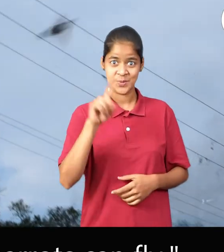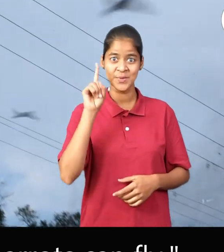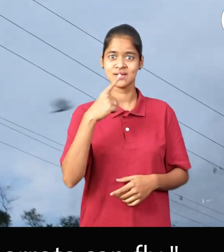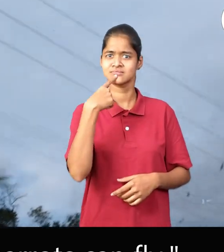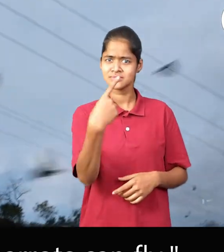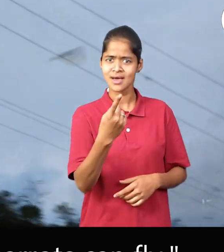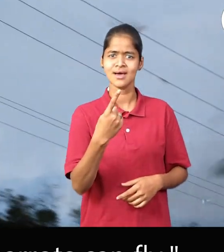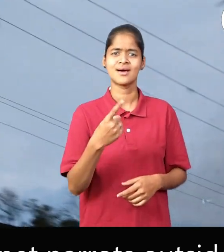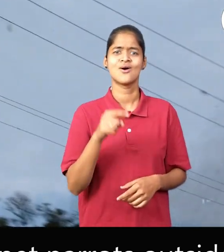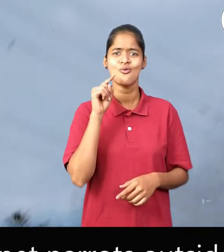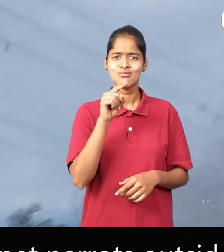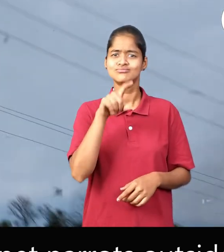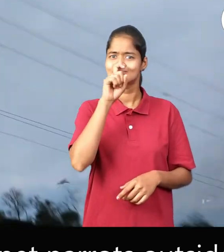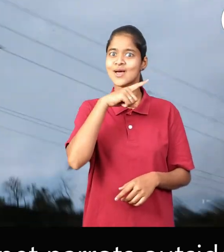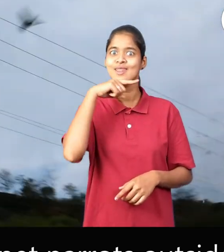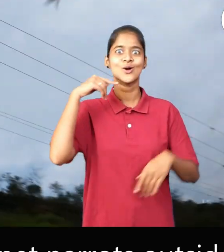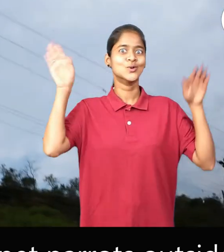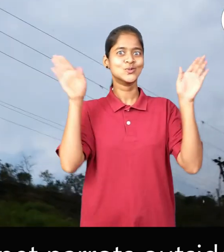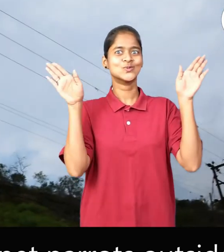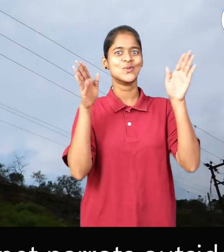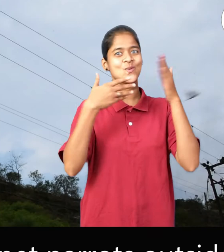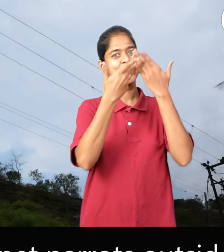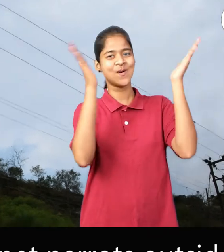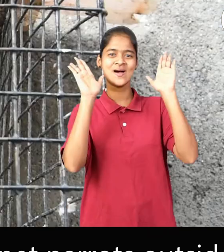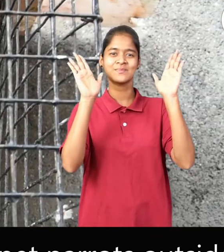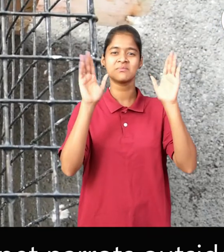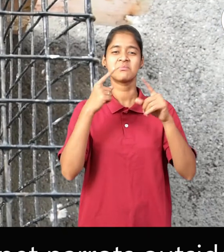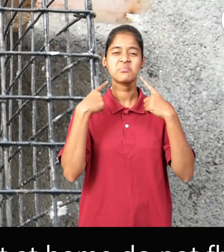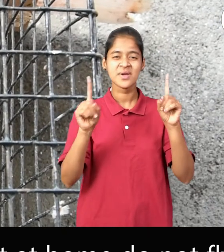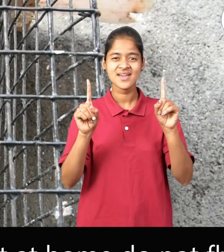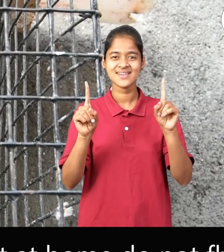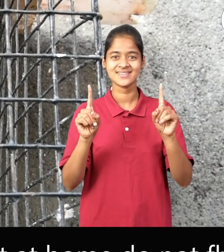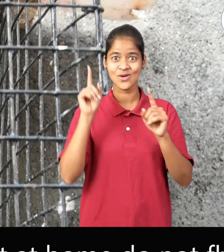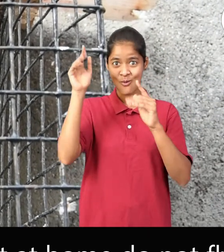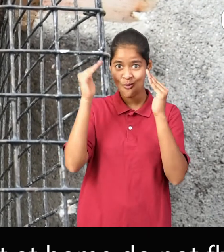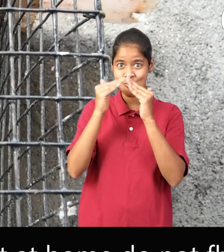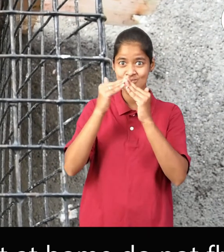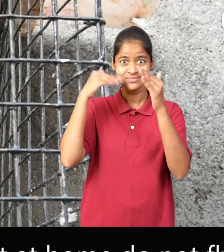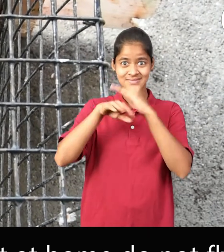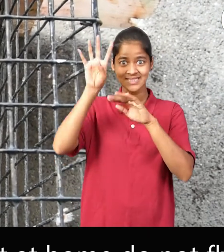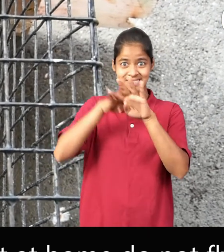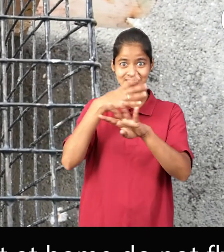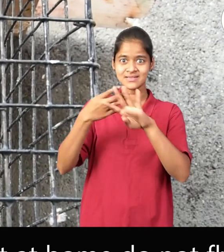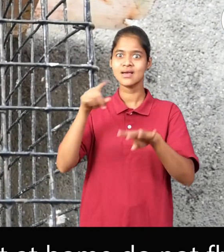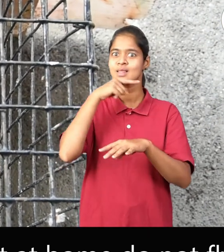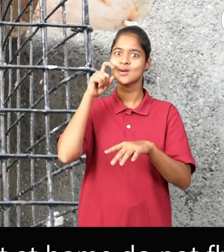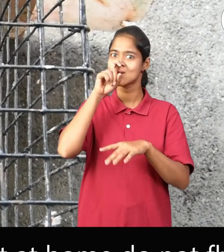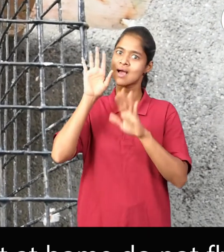fly but no one takes pet parrots outside so pet parrots kept at home do